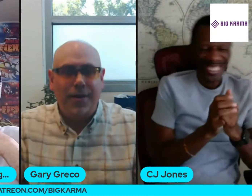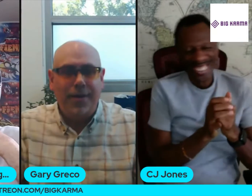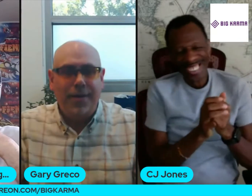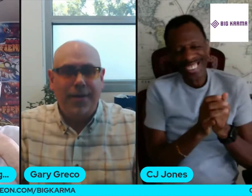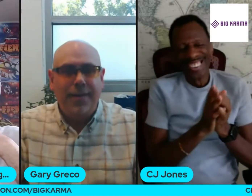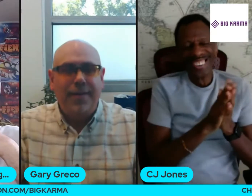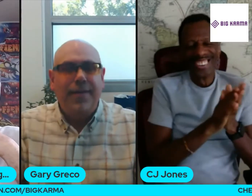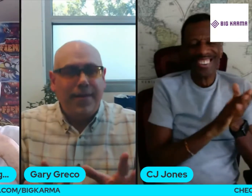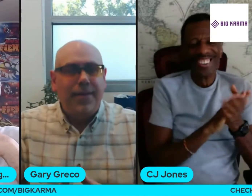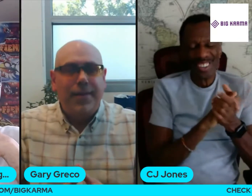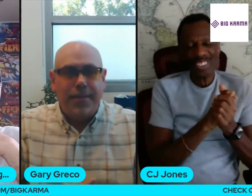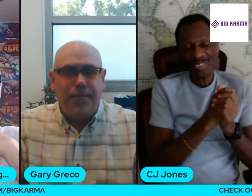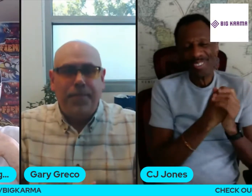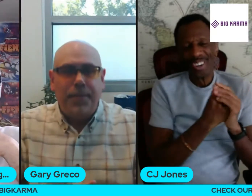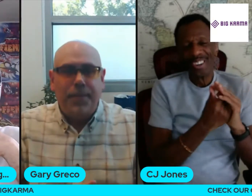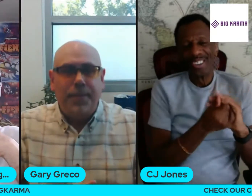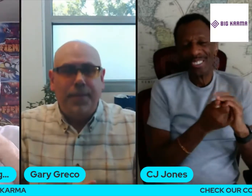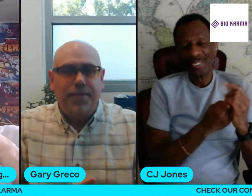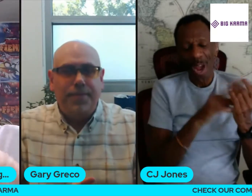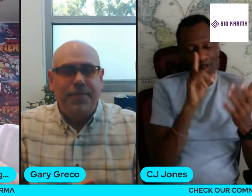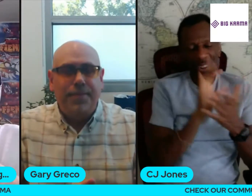later.